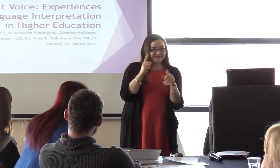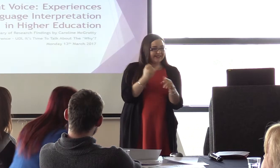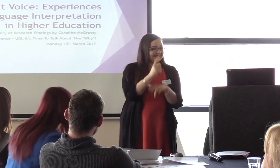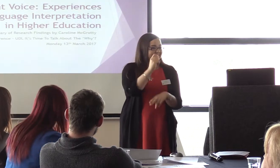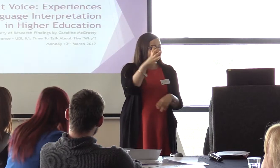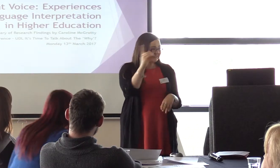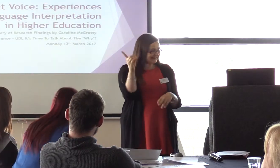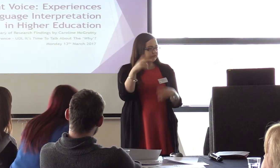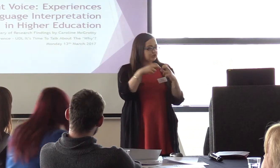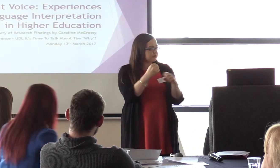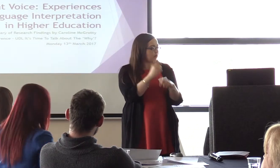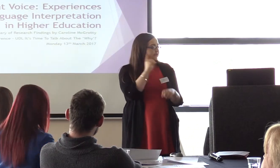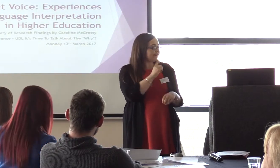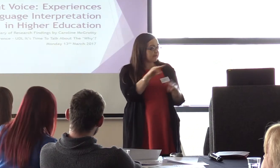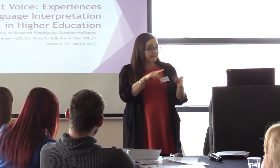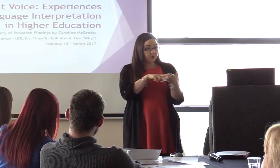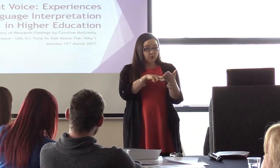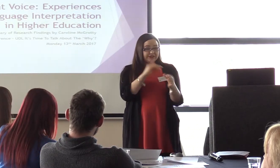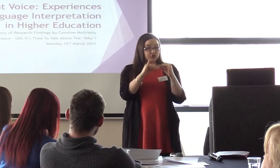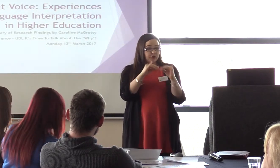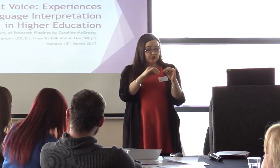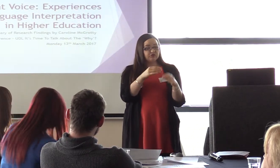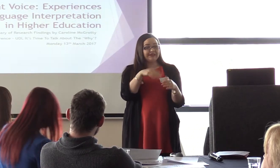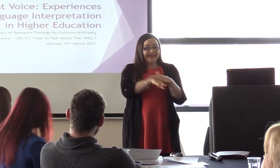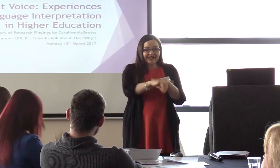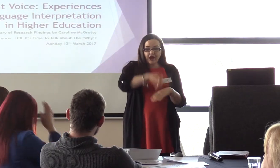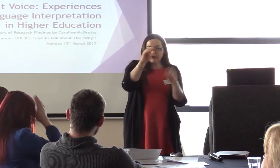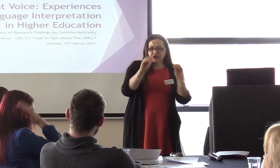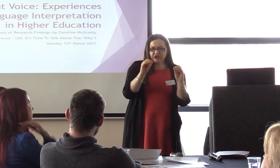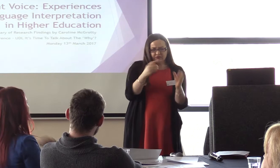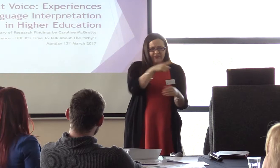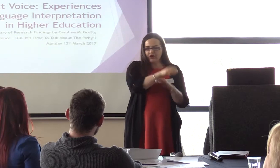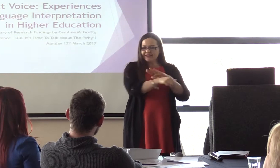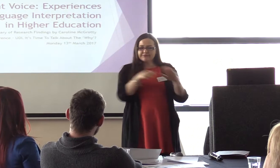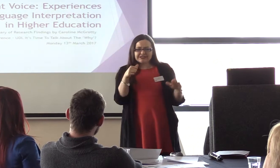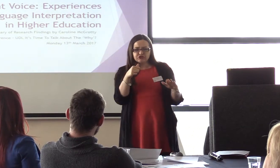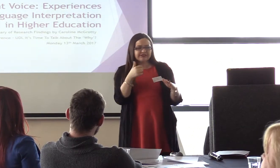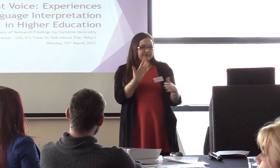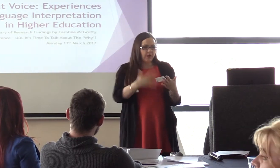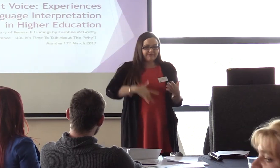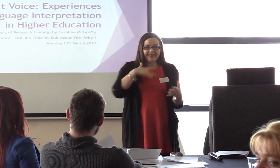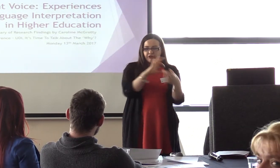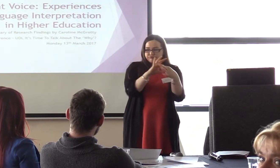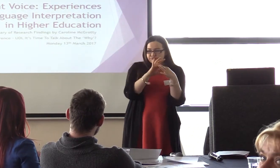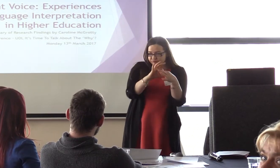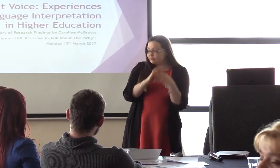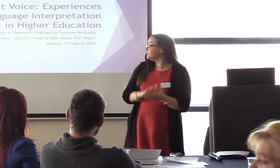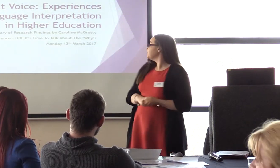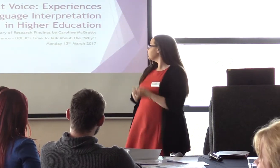an undergraduate research in Trinity College Dublin, and it's talking about the experience of deaf students using an interpreter